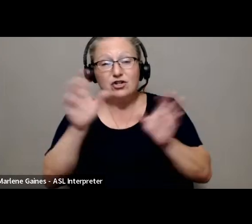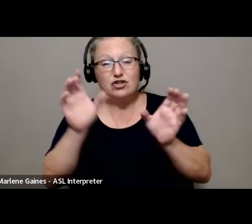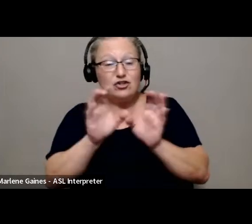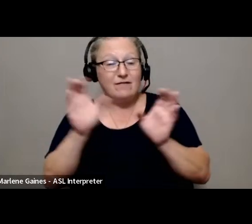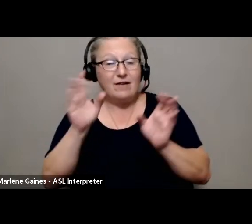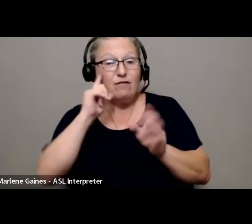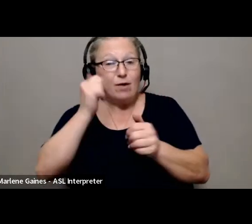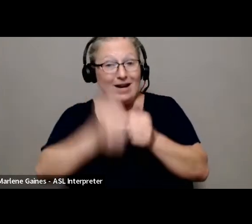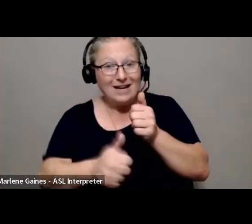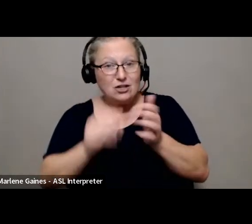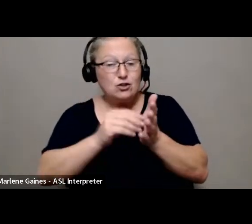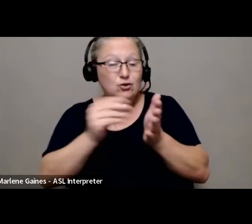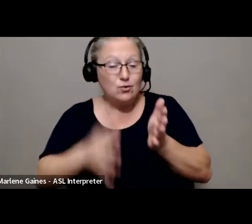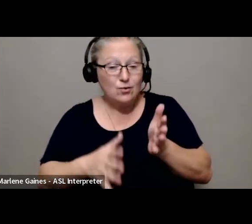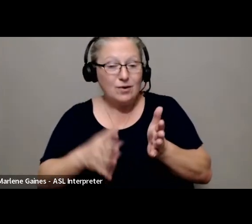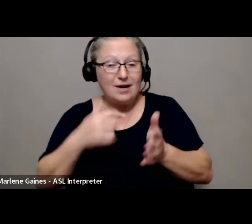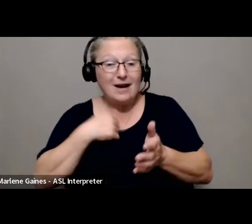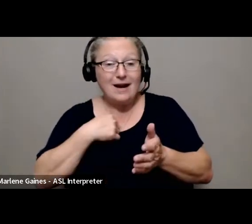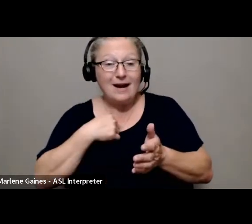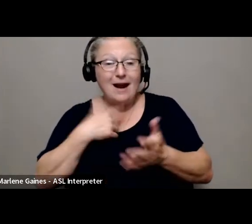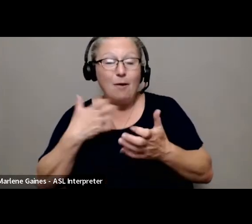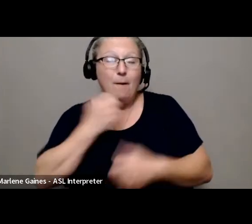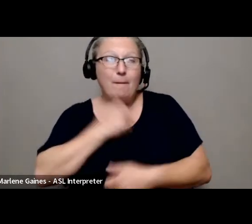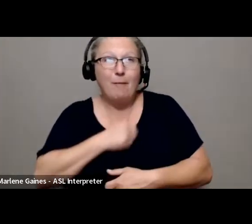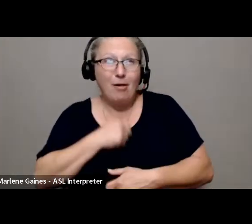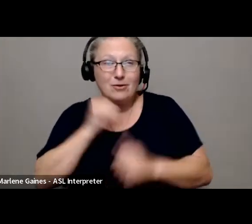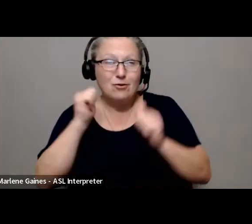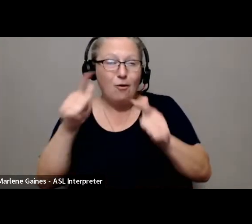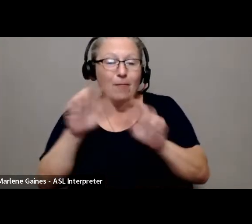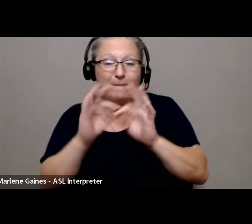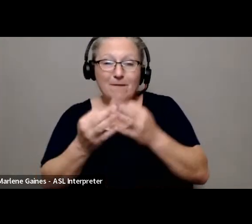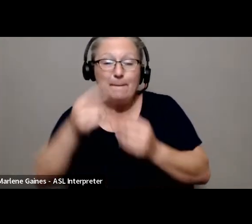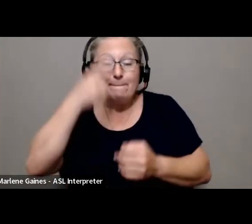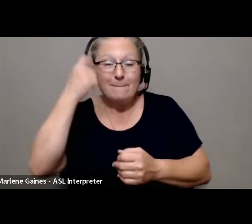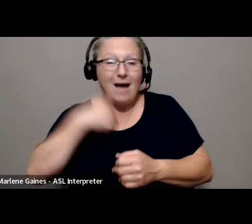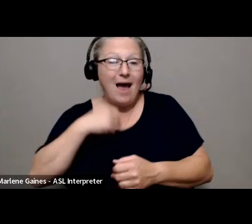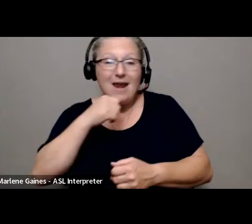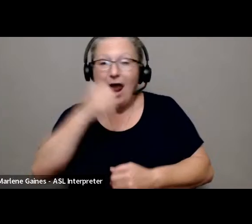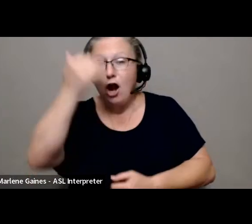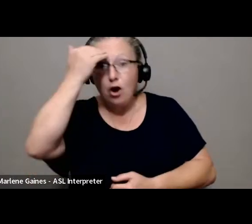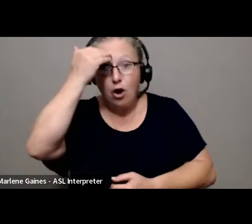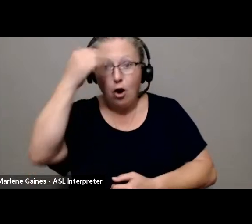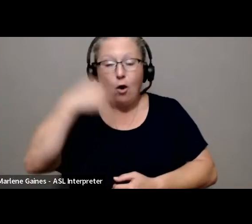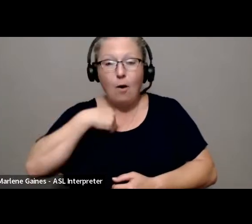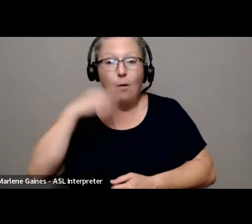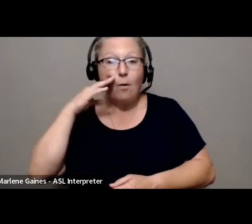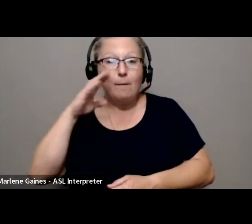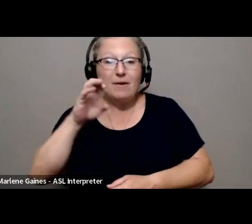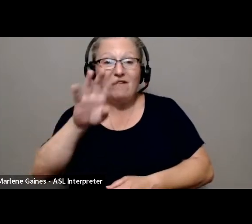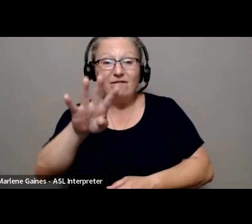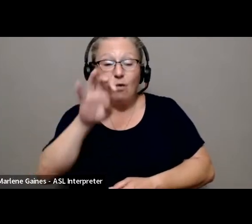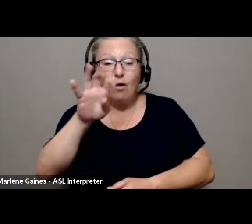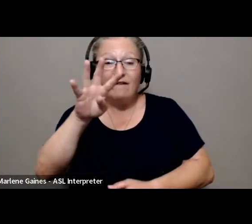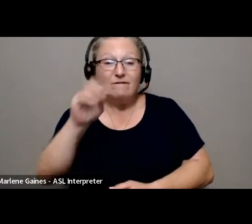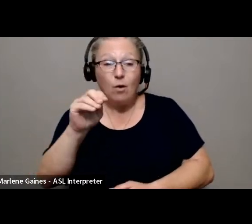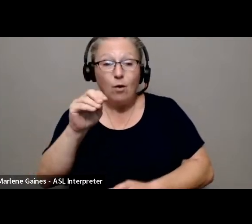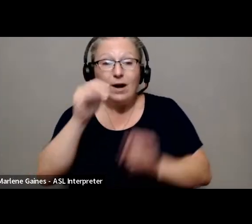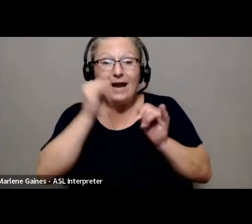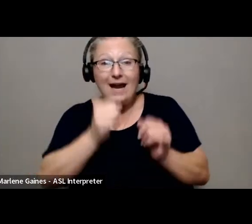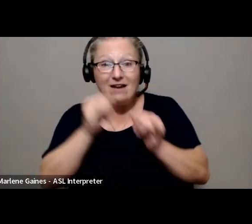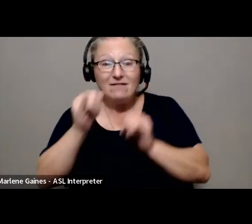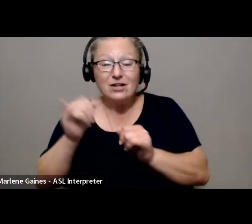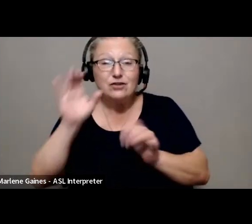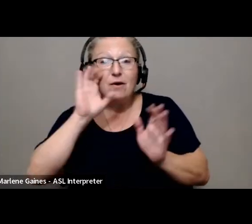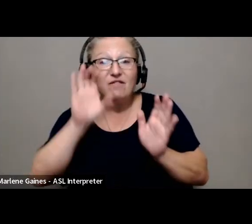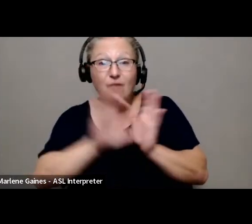certificates to each and every student. And I want to apologize to all those families because I did not know I was going to be in 440 individual